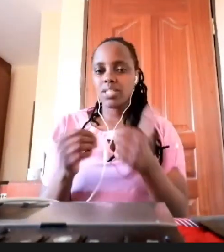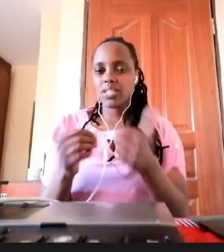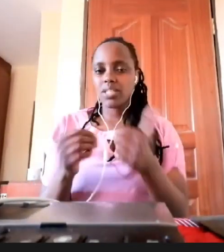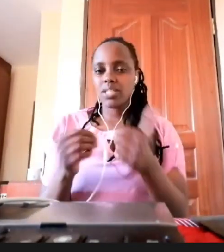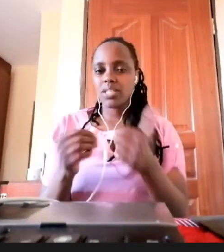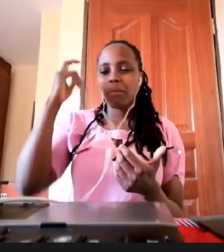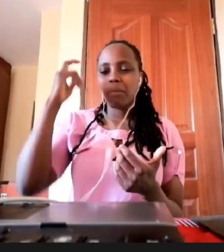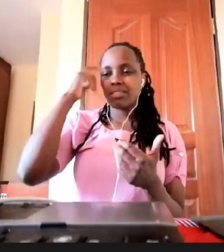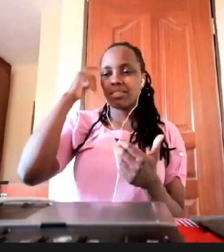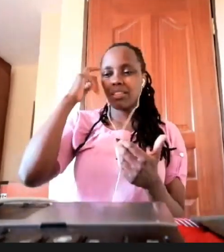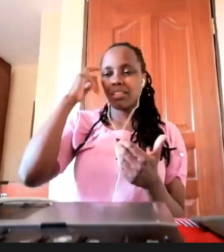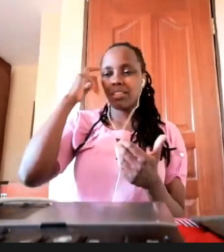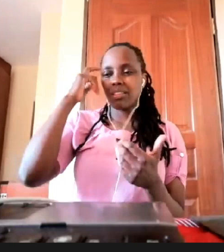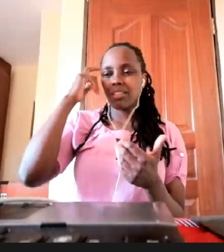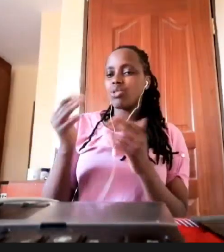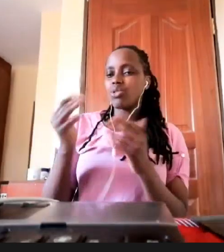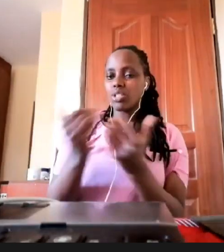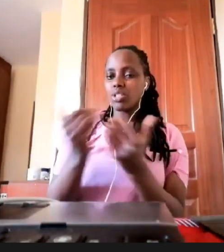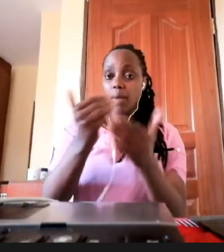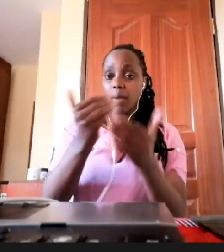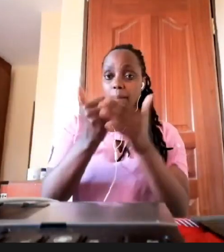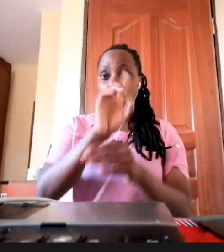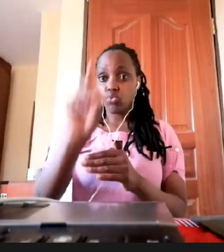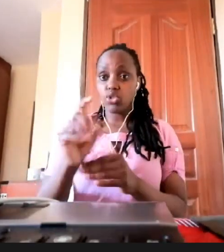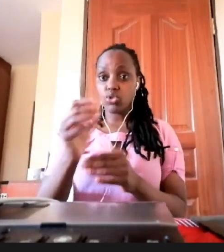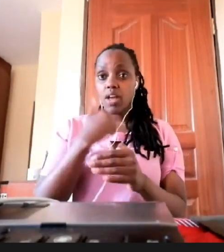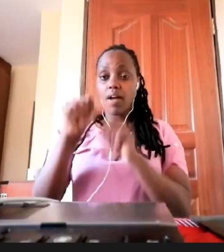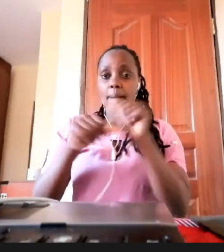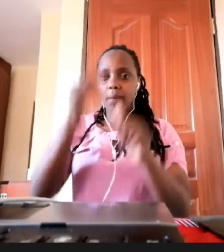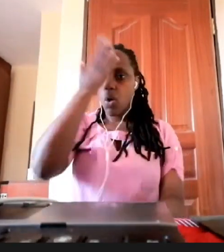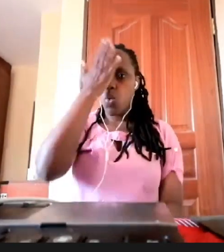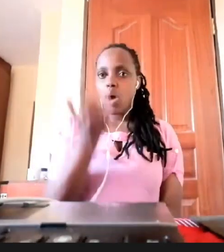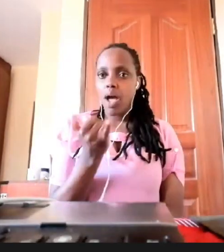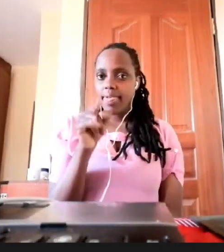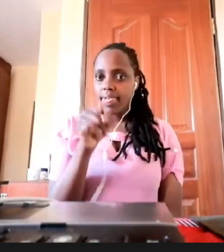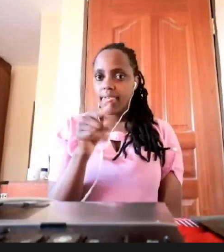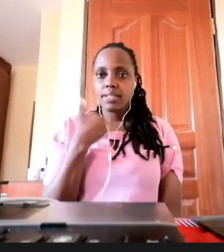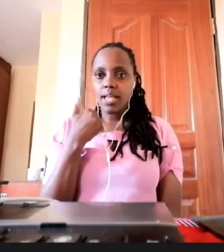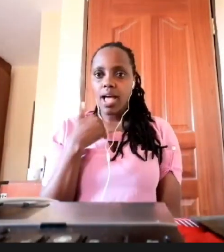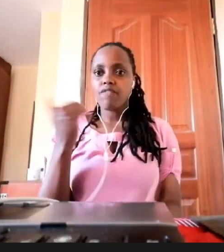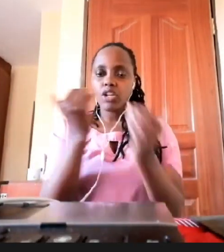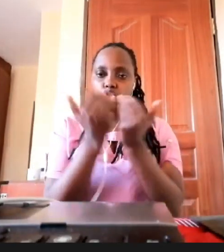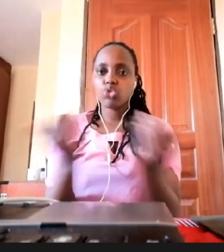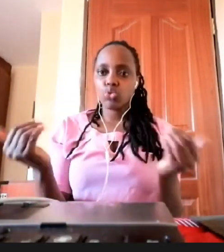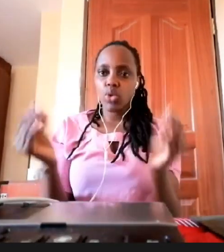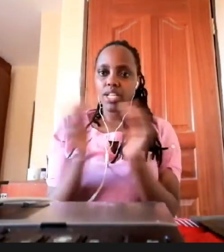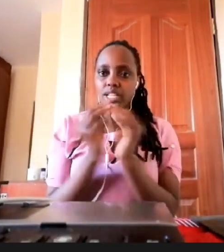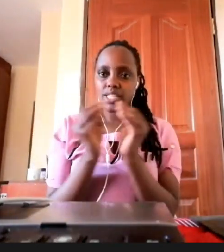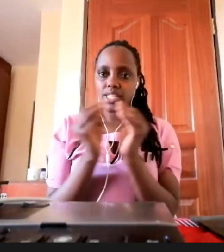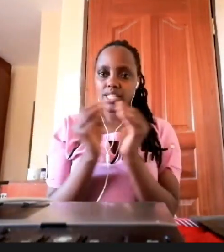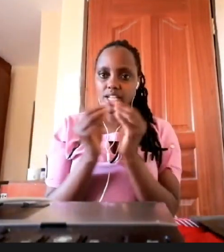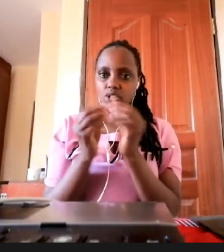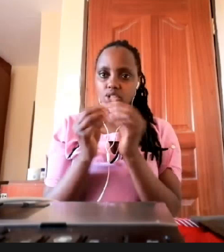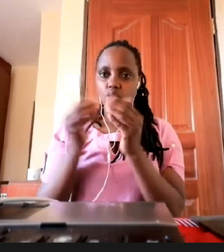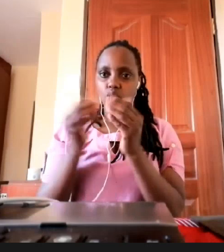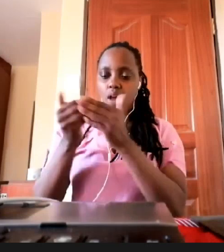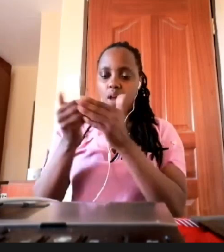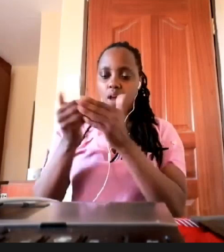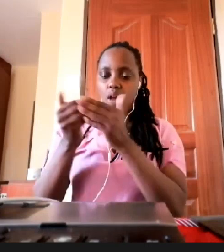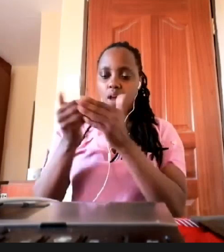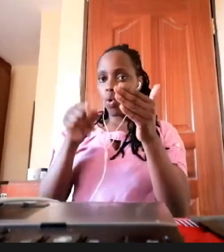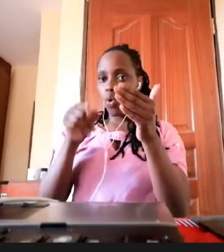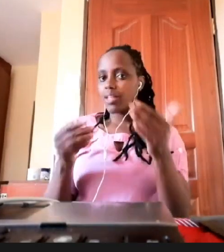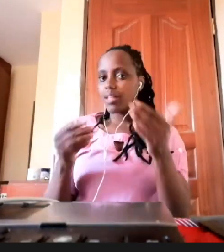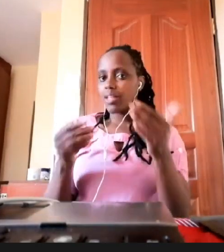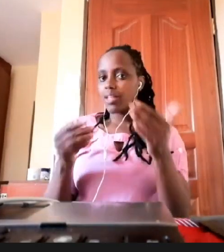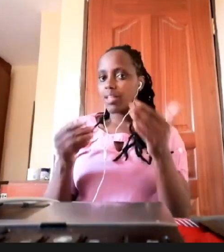children. So there was a question already in the chat box about why we didn't have a children's session before this. And I like